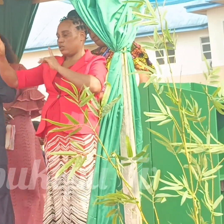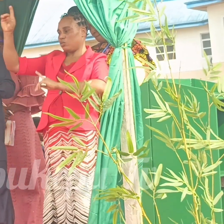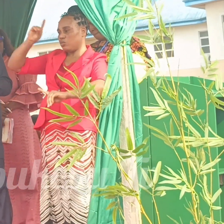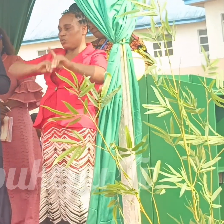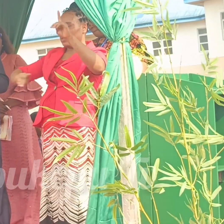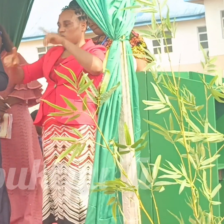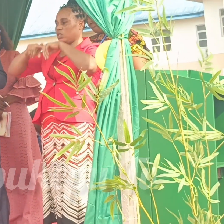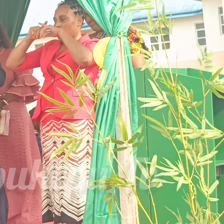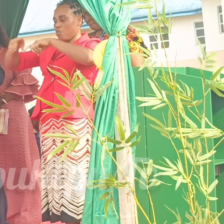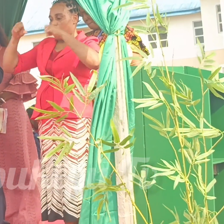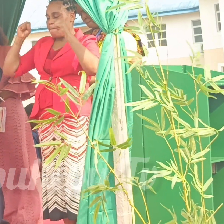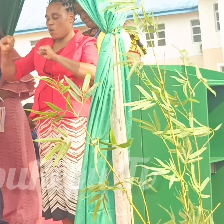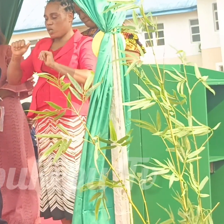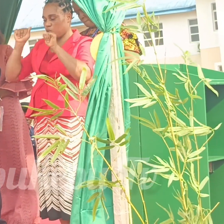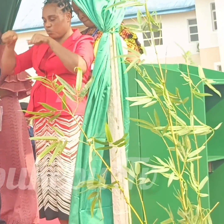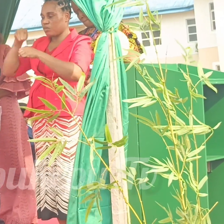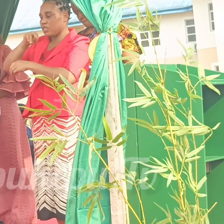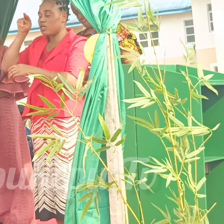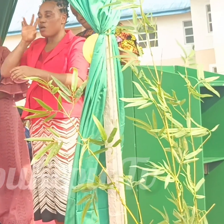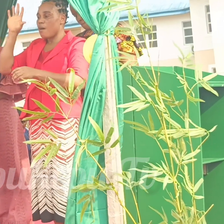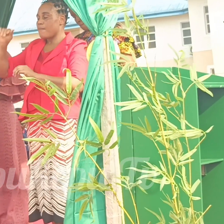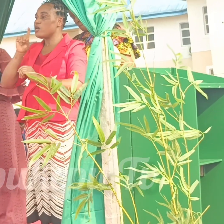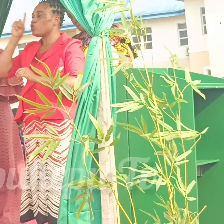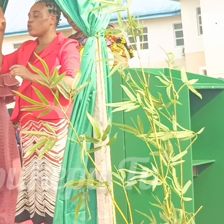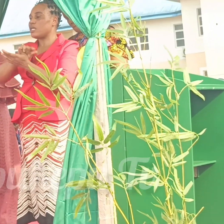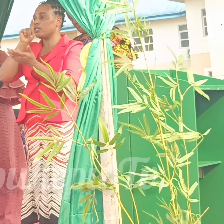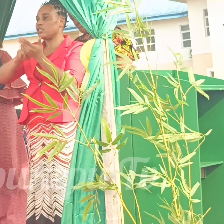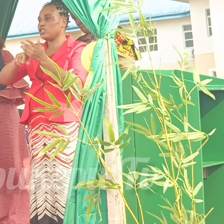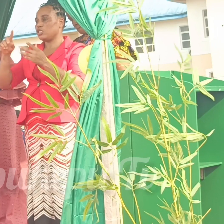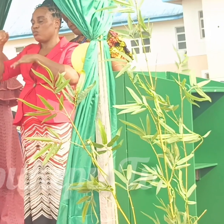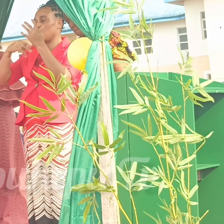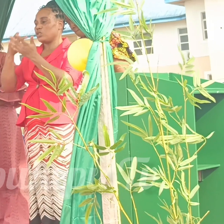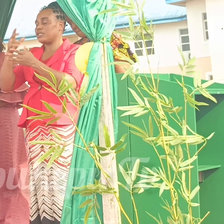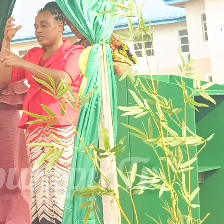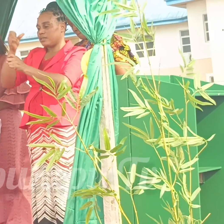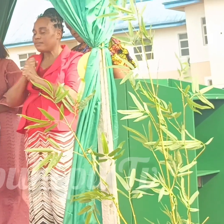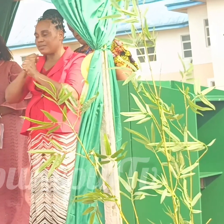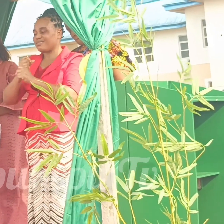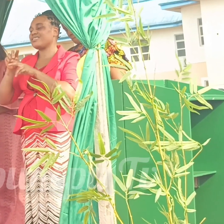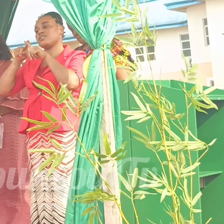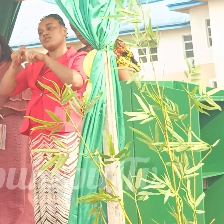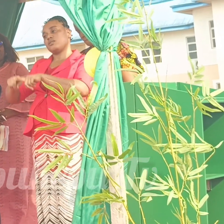in Nigeria by ensuring that this project gets reliable gas supply.